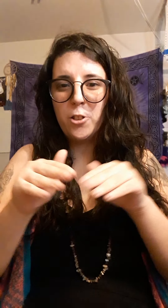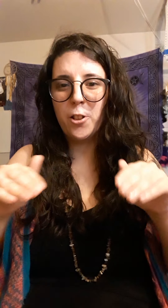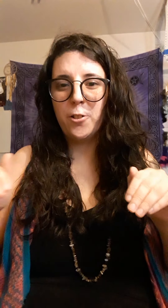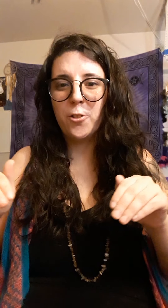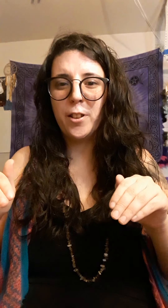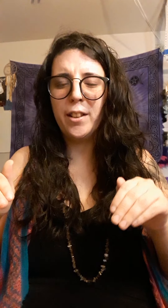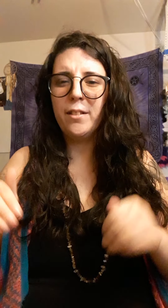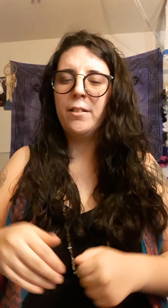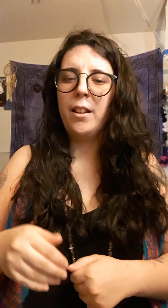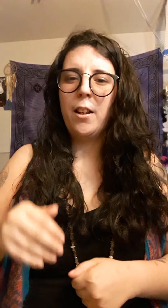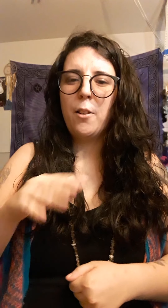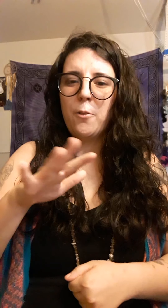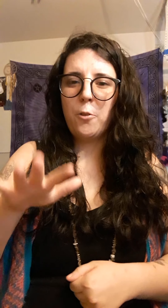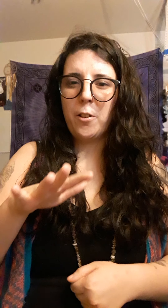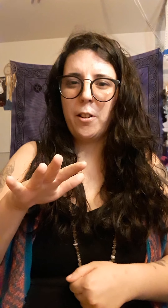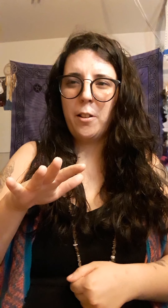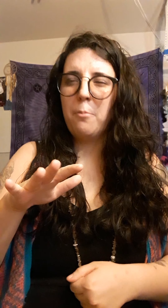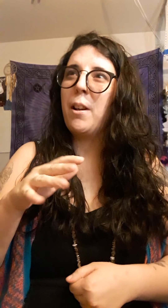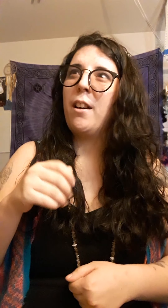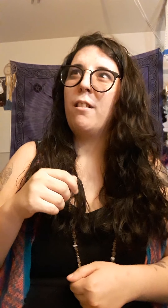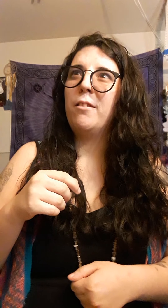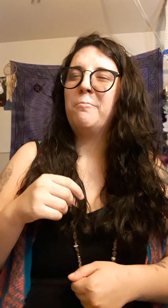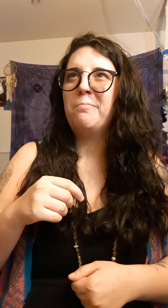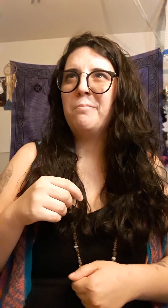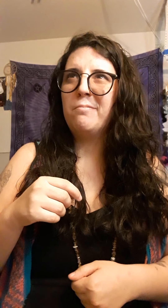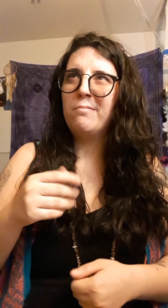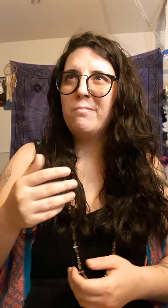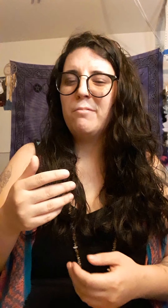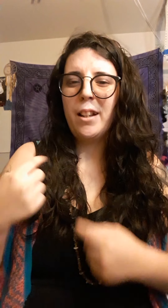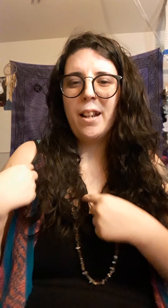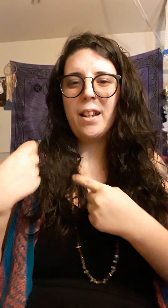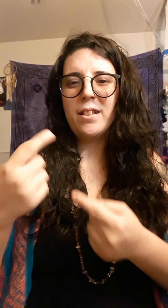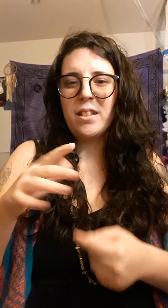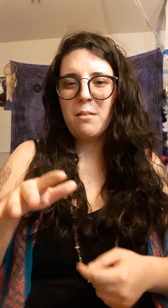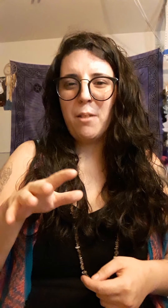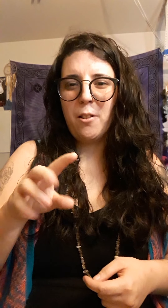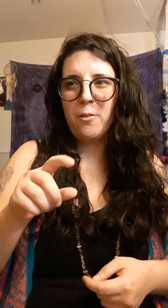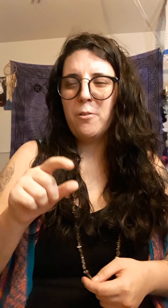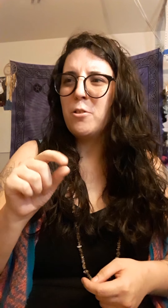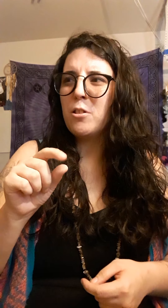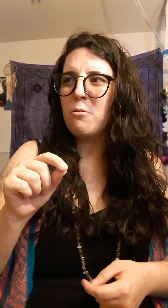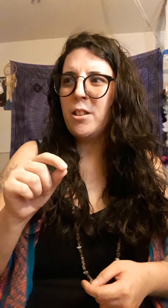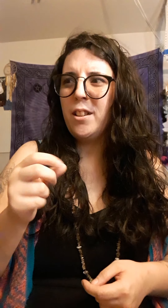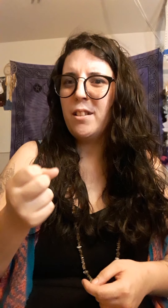children since about 2012.